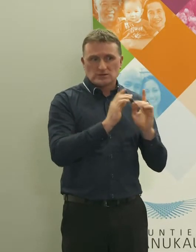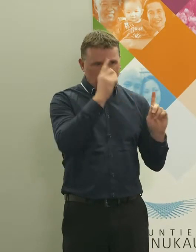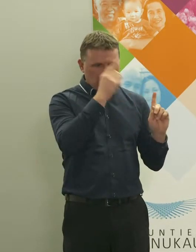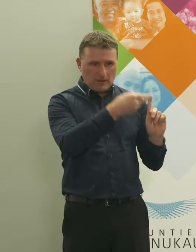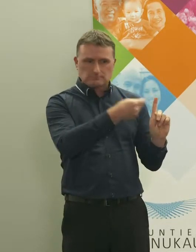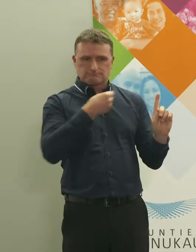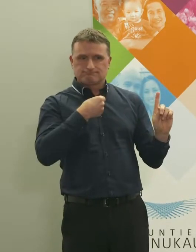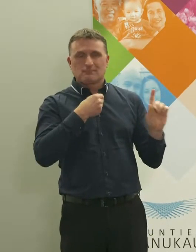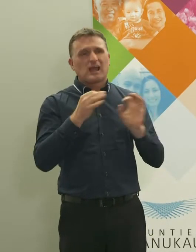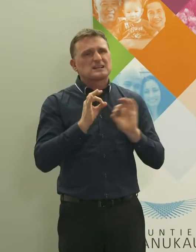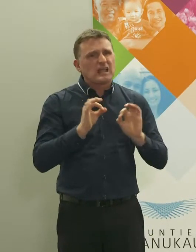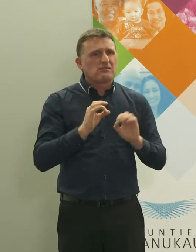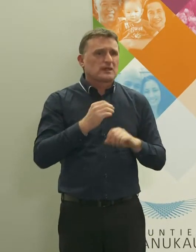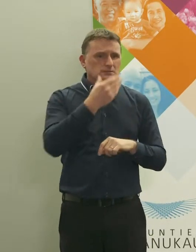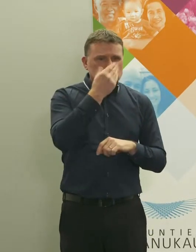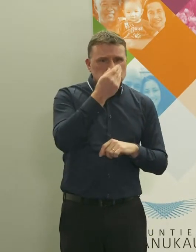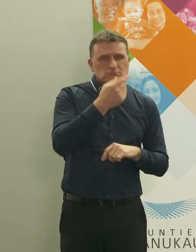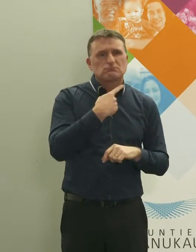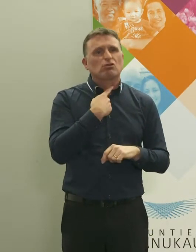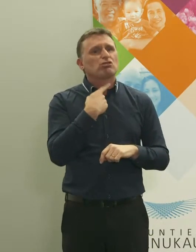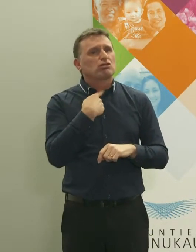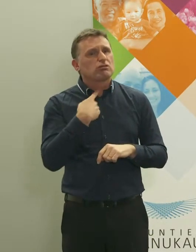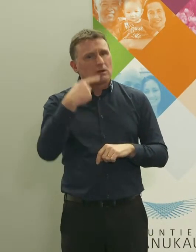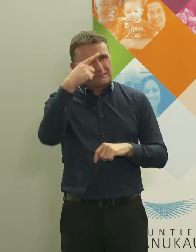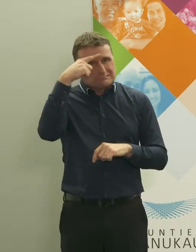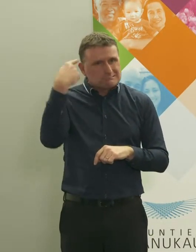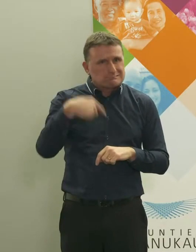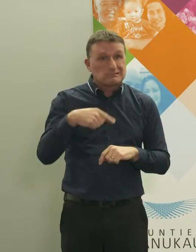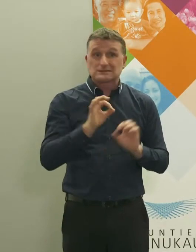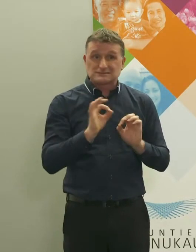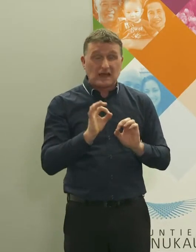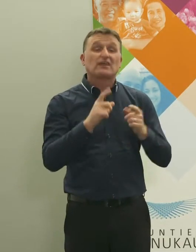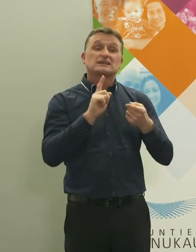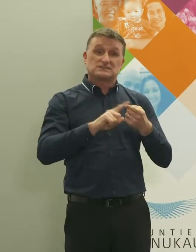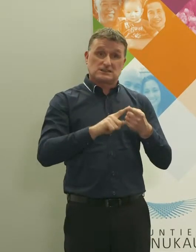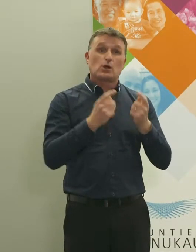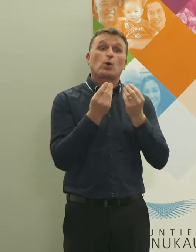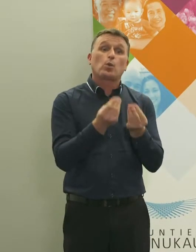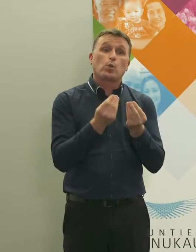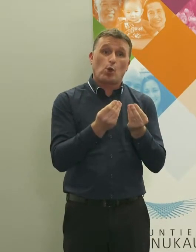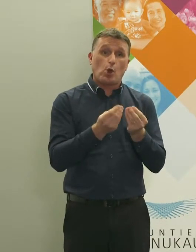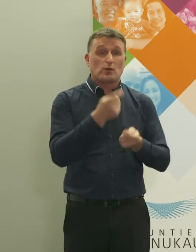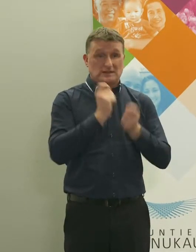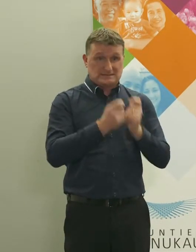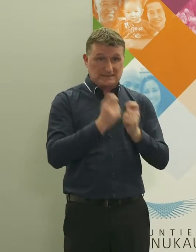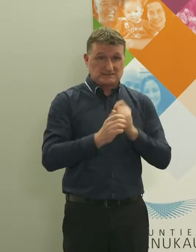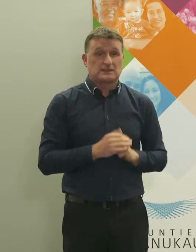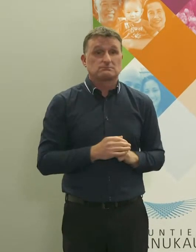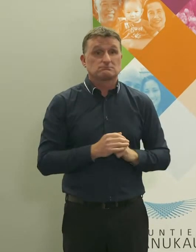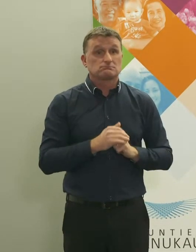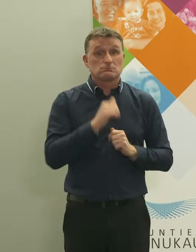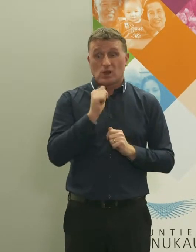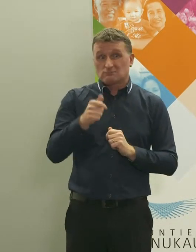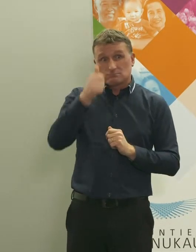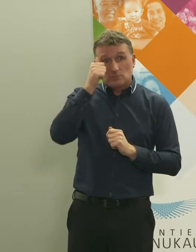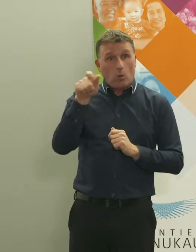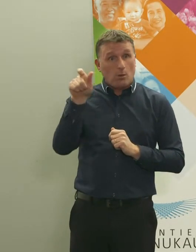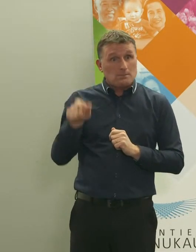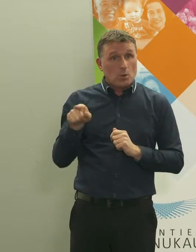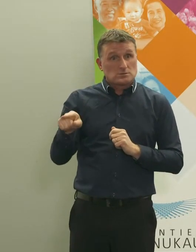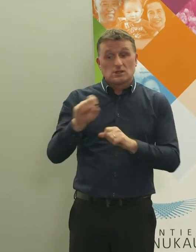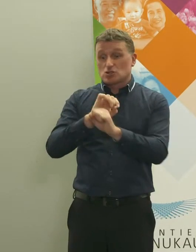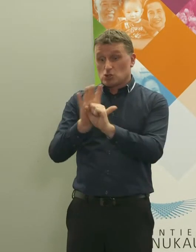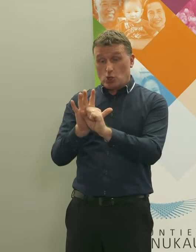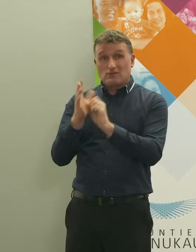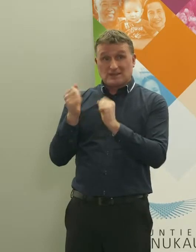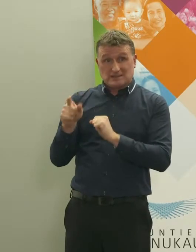have symptoms. The second thing is if you're a close contact of someone who has tested positive for COVID-19,